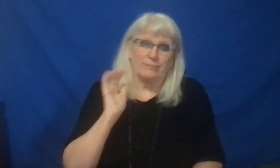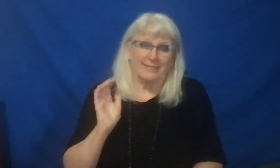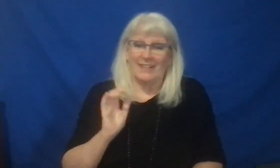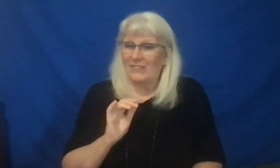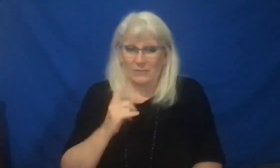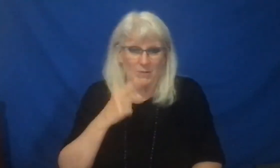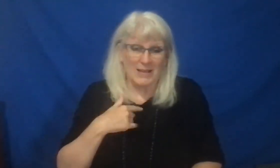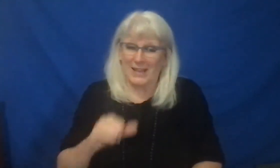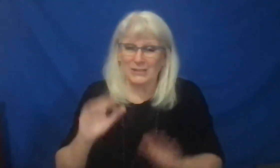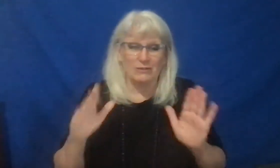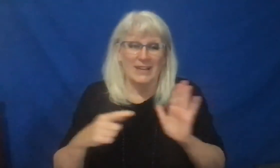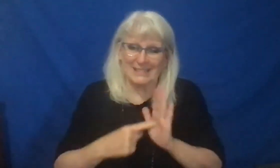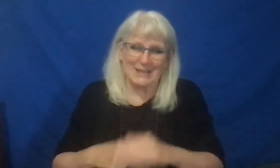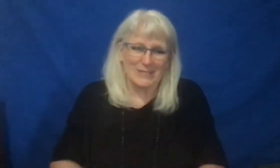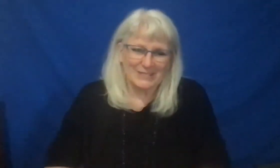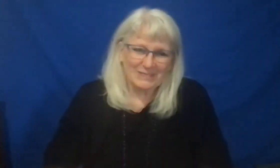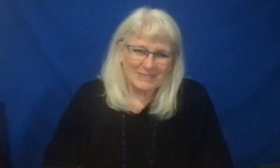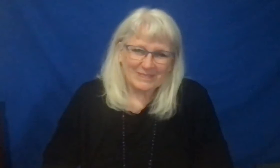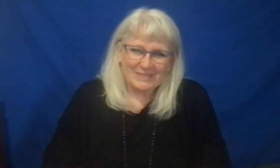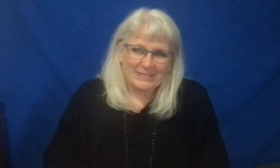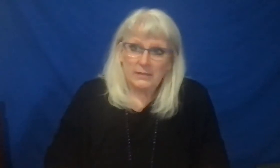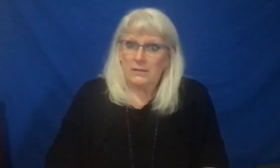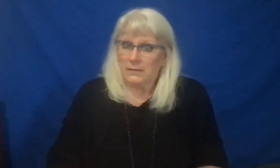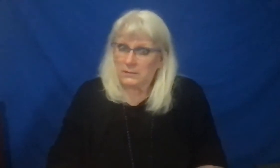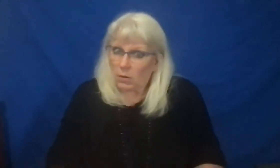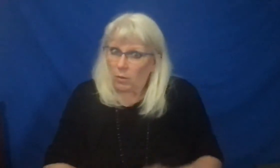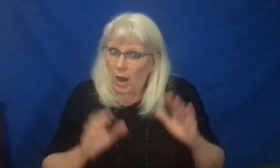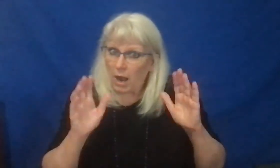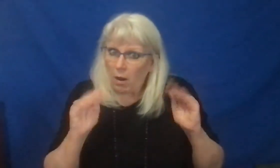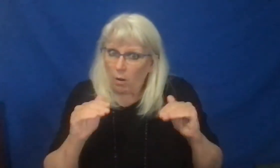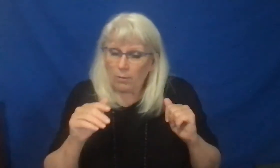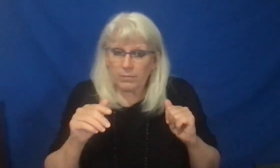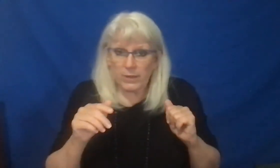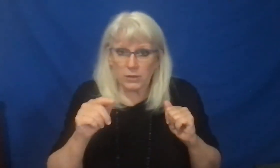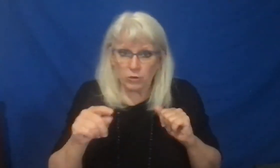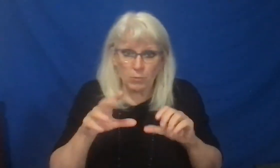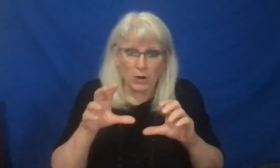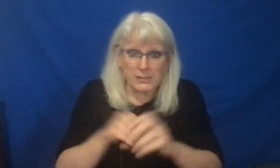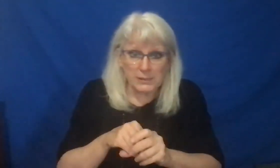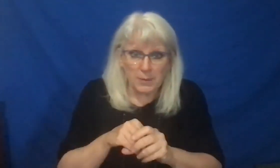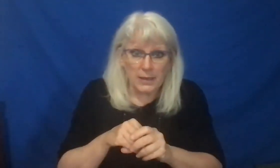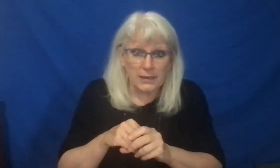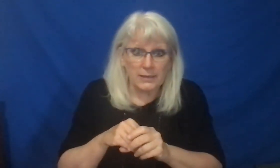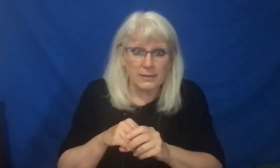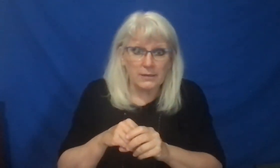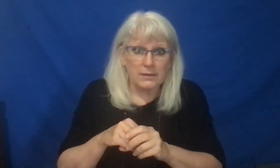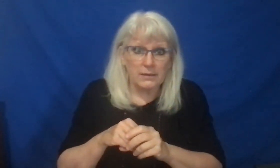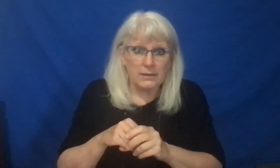So hopefully you all participated and went through the process of the 12 Traditions Illustrated pamphlet.